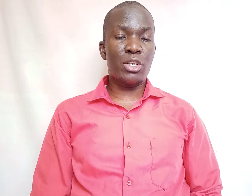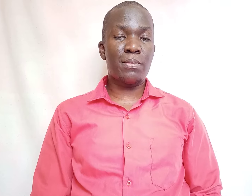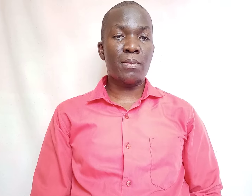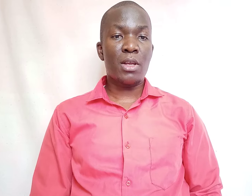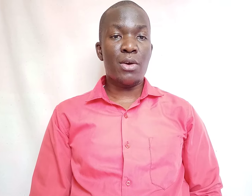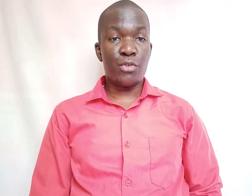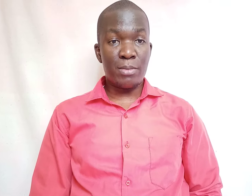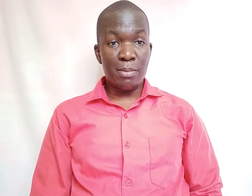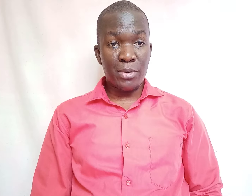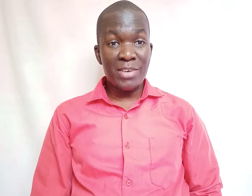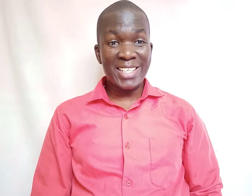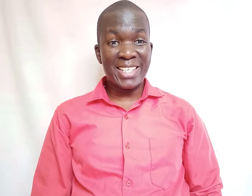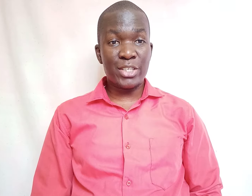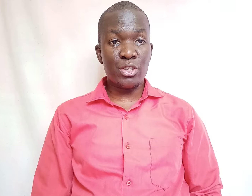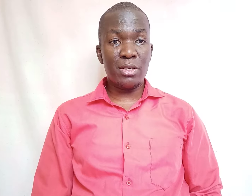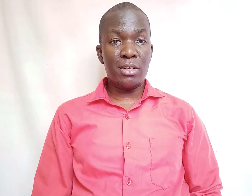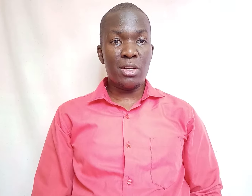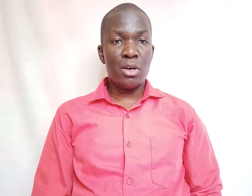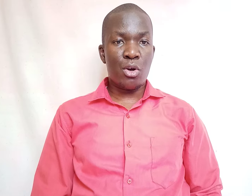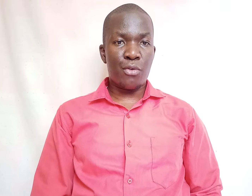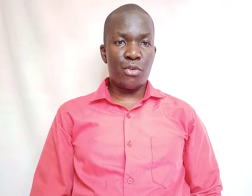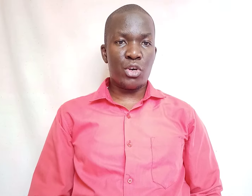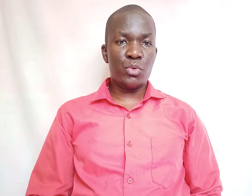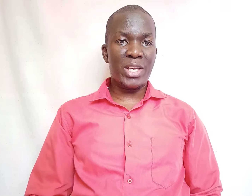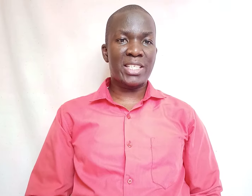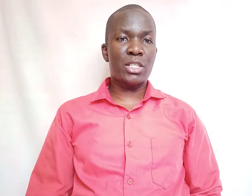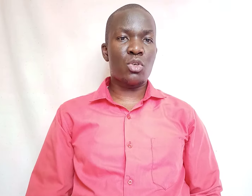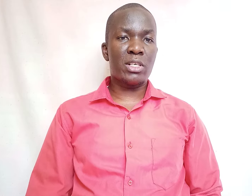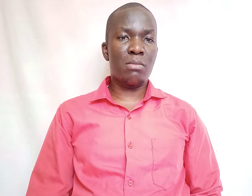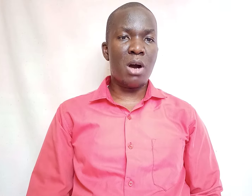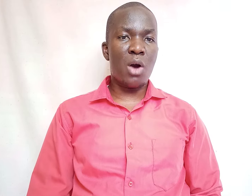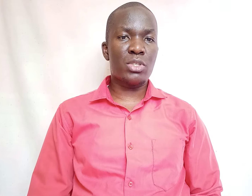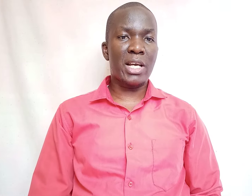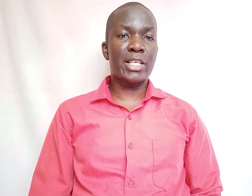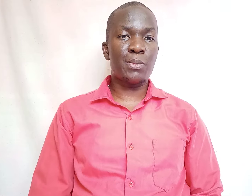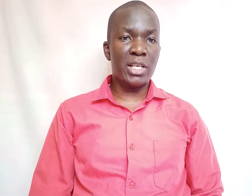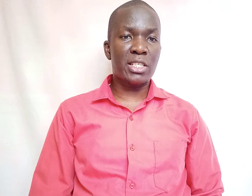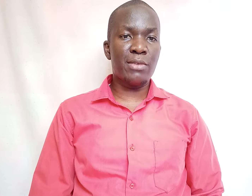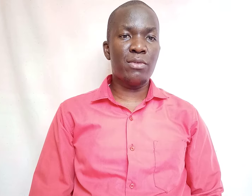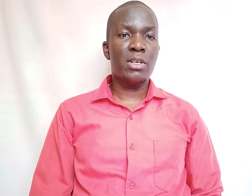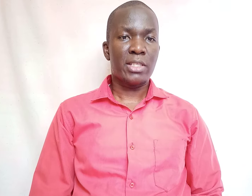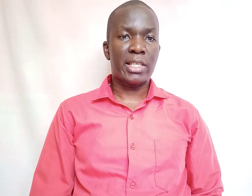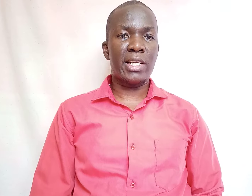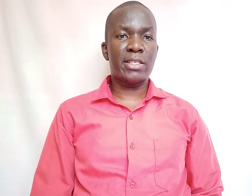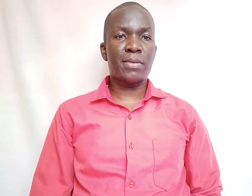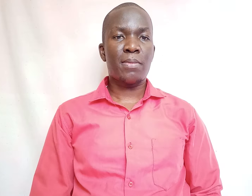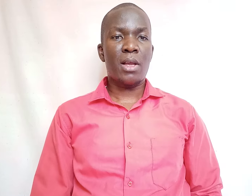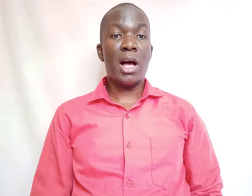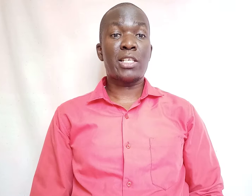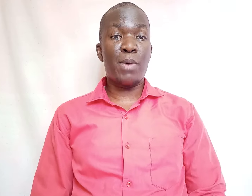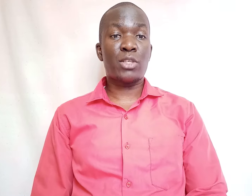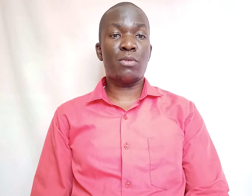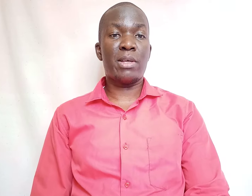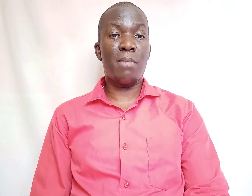continuation from the previous lesson. Of course, we are still talking about expressive skills as part of the